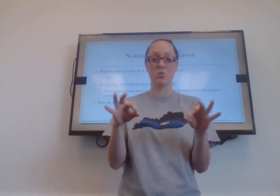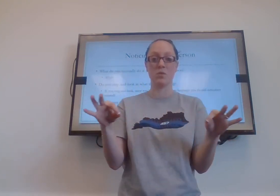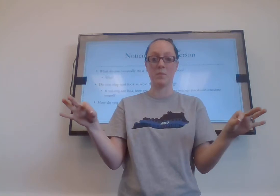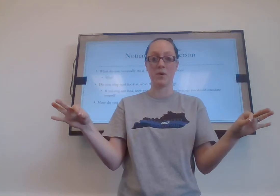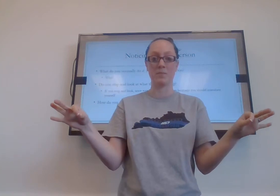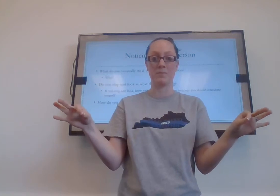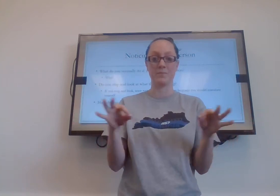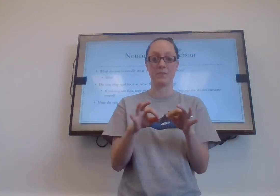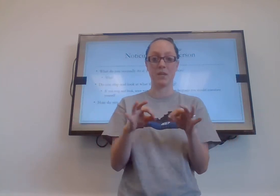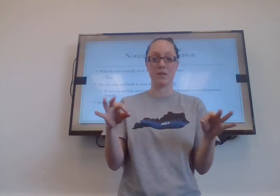them apart. Okay?